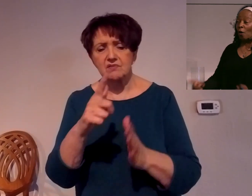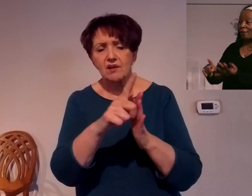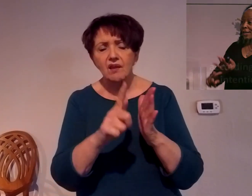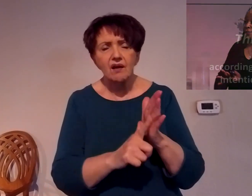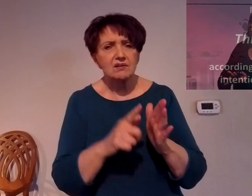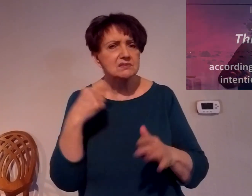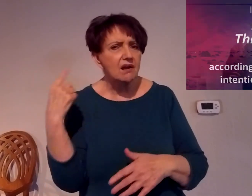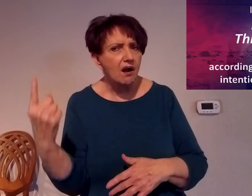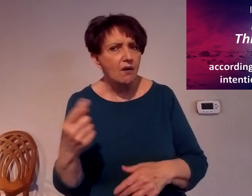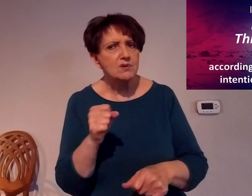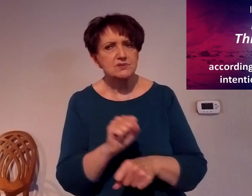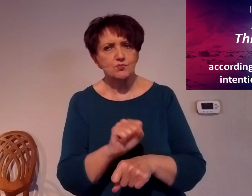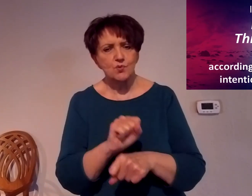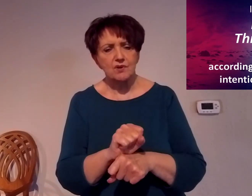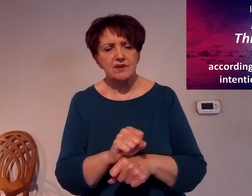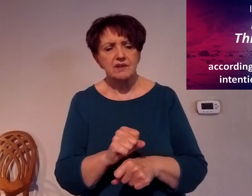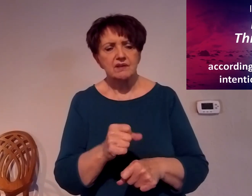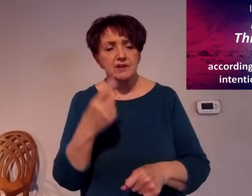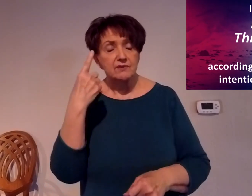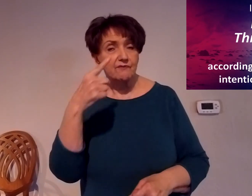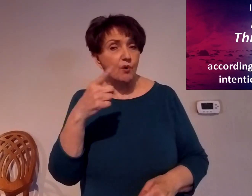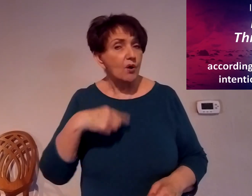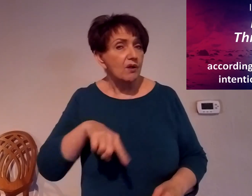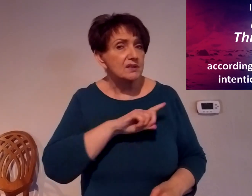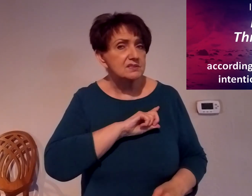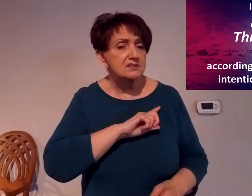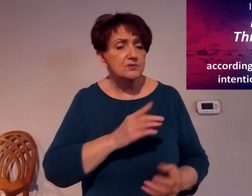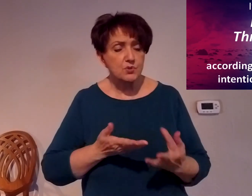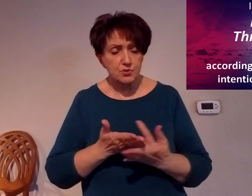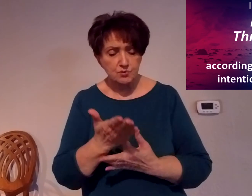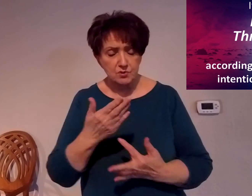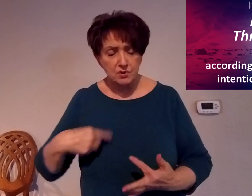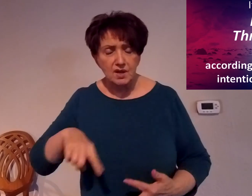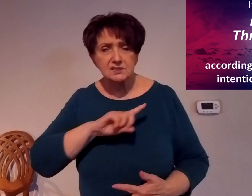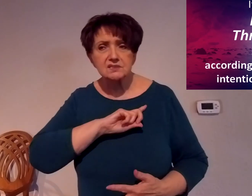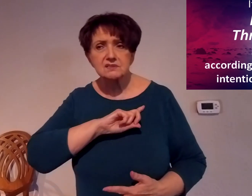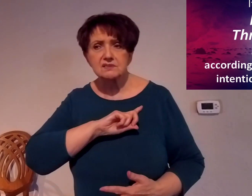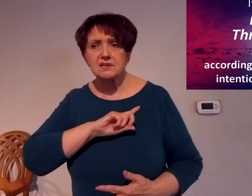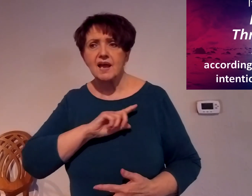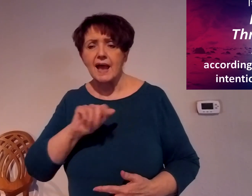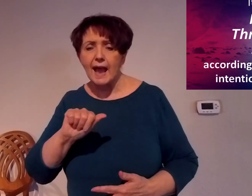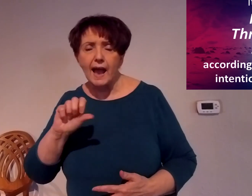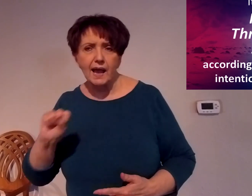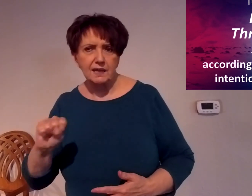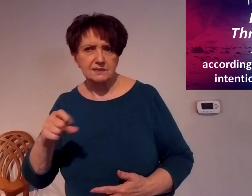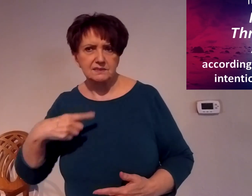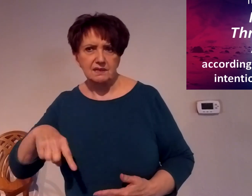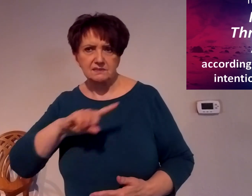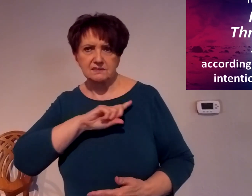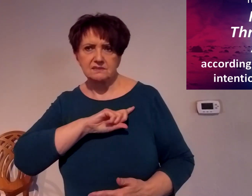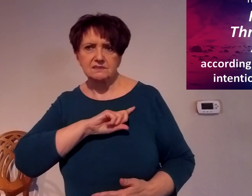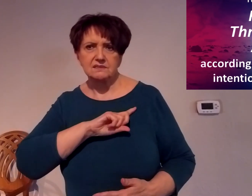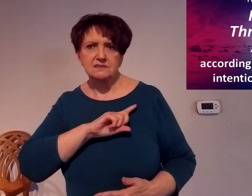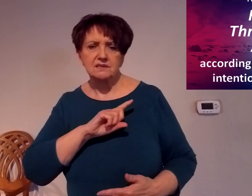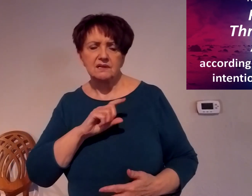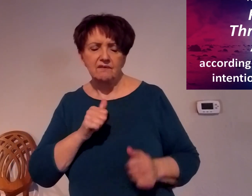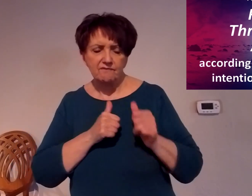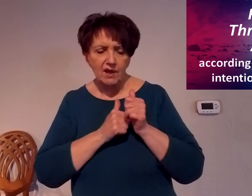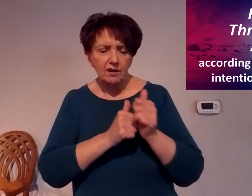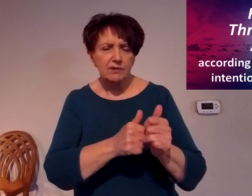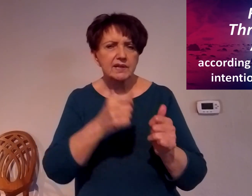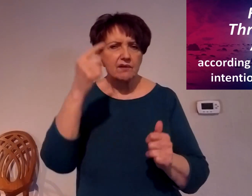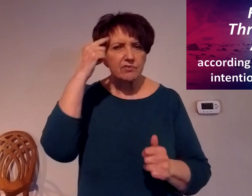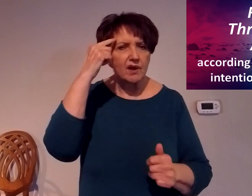It works for us, it works through us, it works as us, according to our thoughts, our